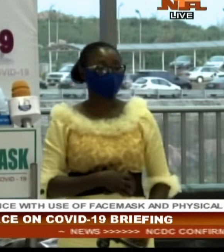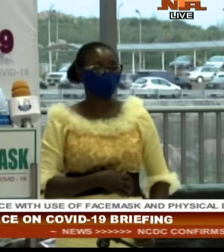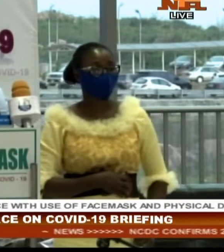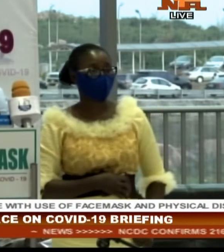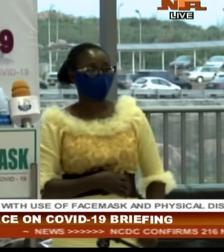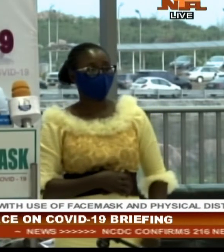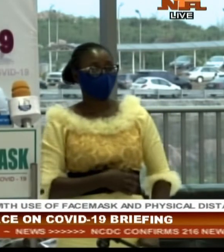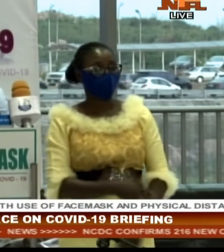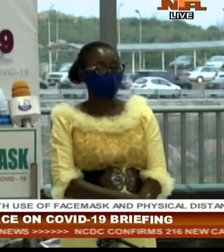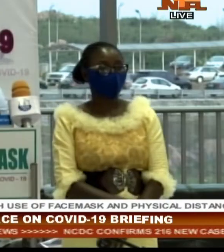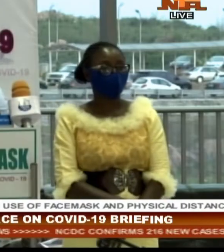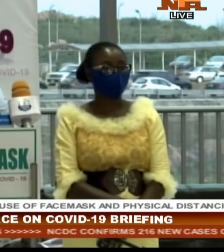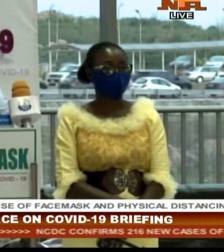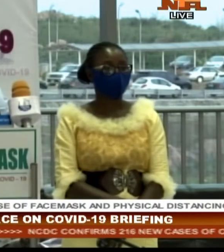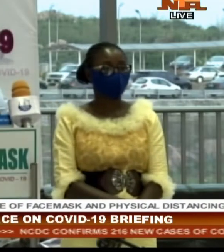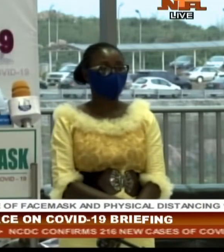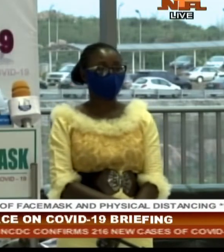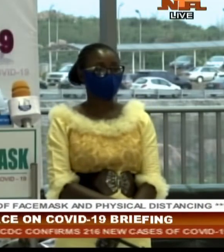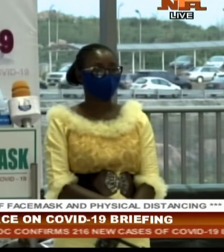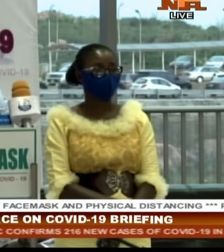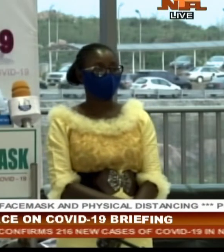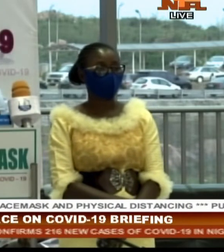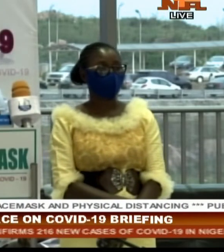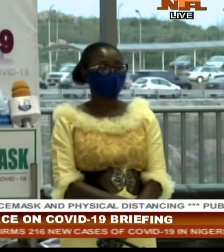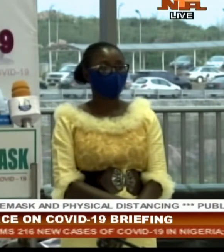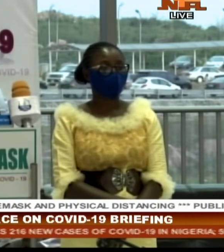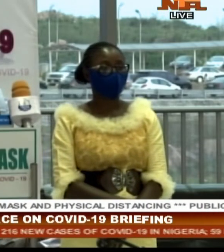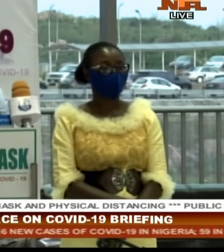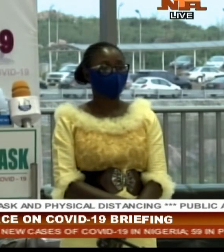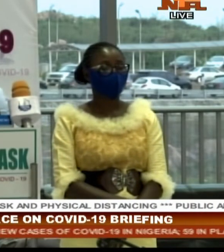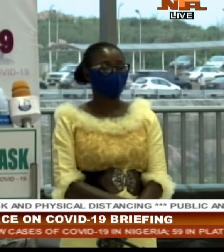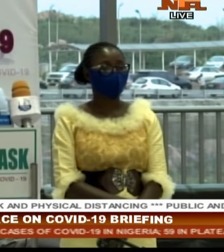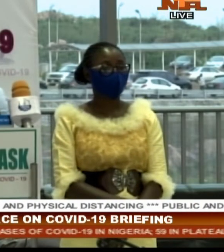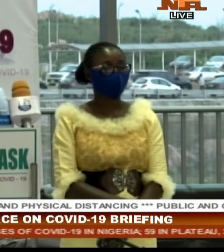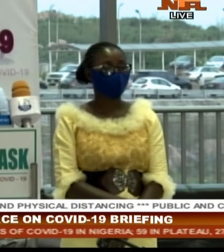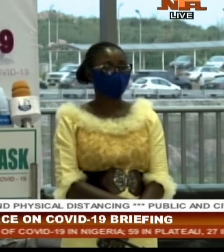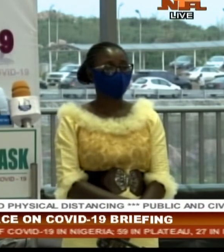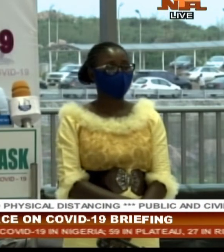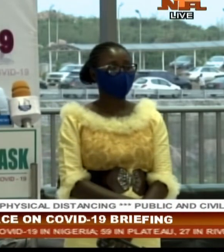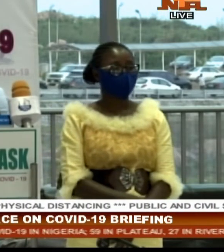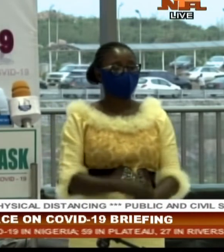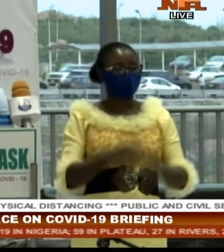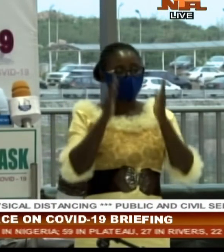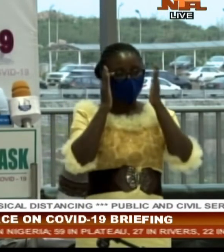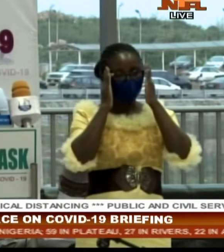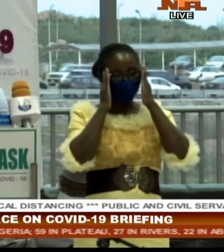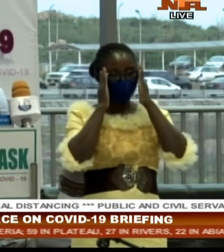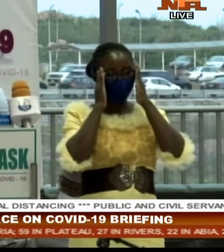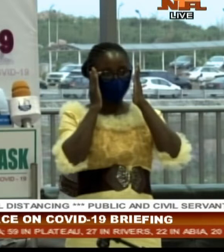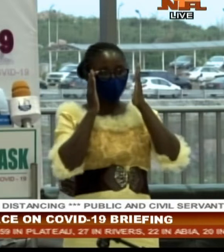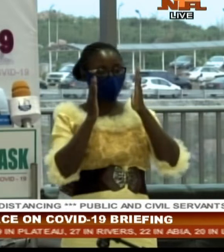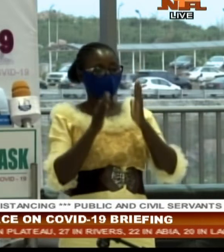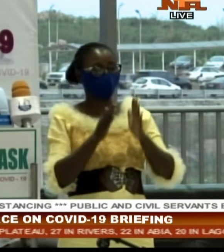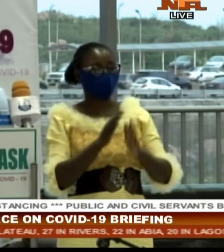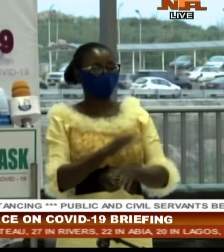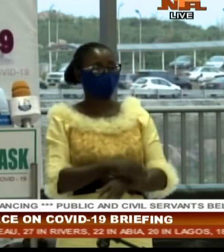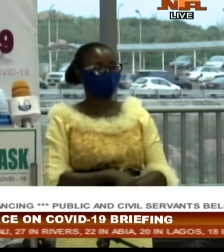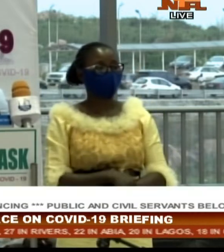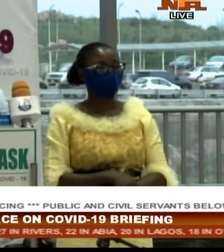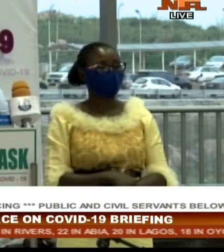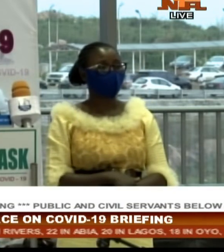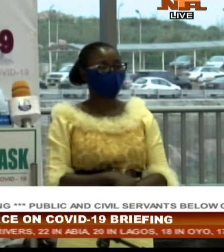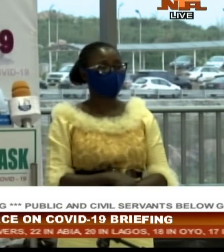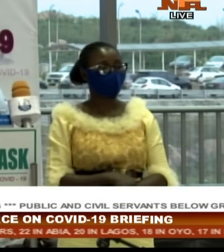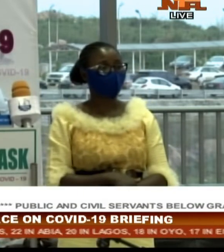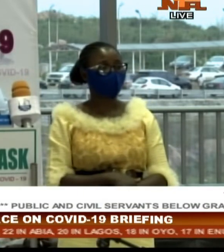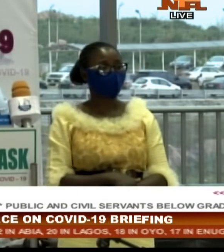cas. To amma ba kamar yadda aka fahimce su magana ba. Kuma in an ce kulle ka ce cas, kar ka ce cas